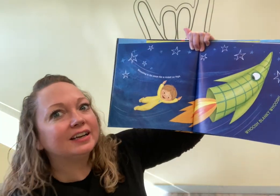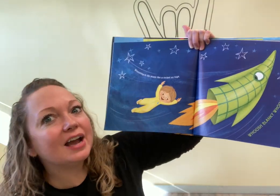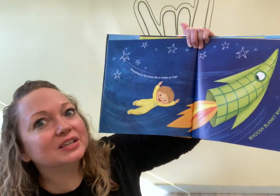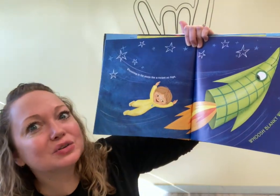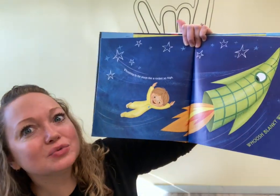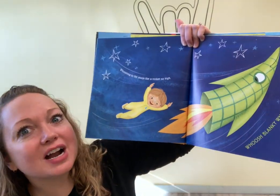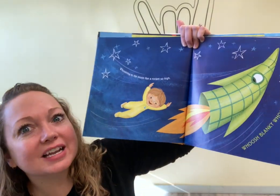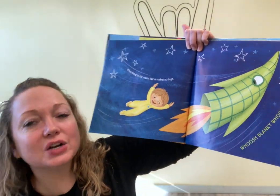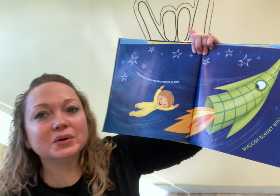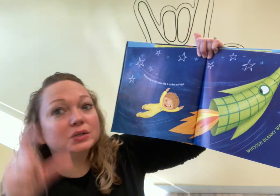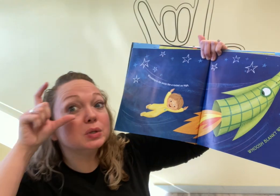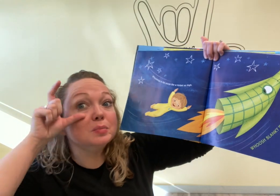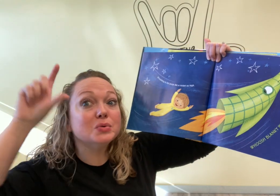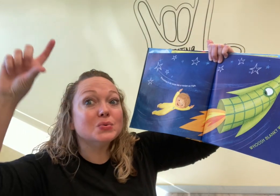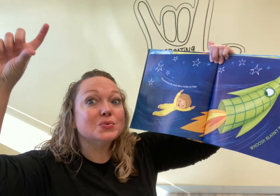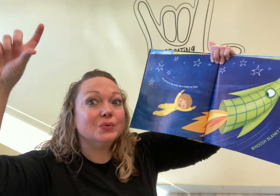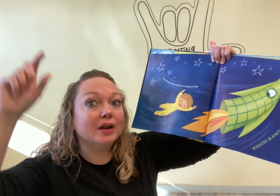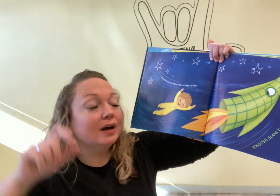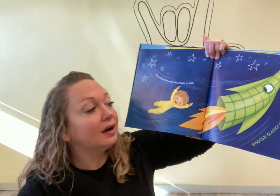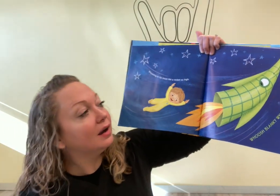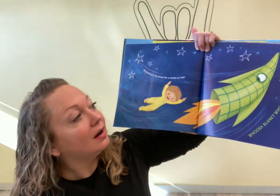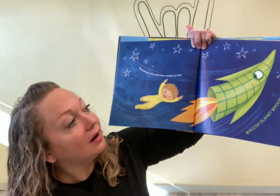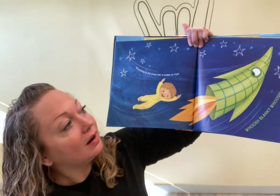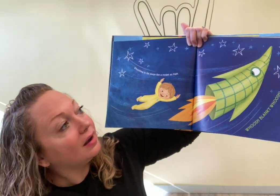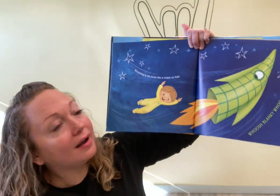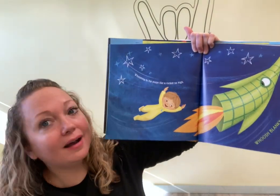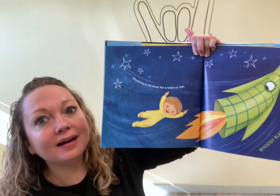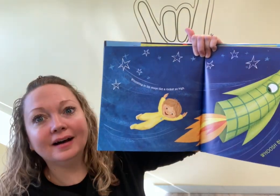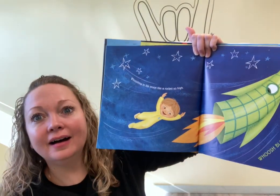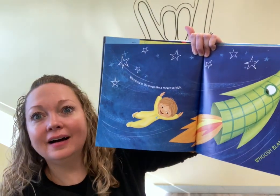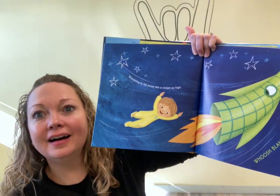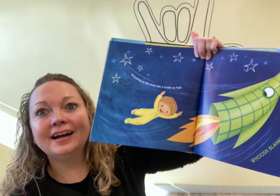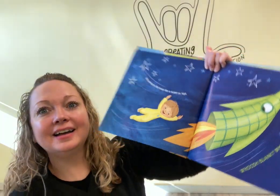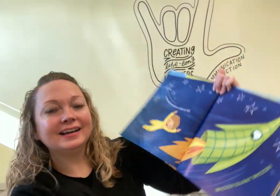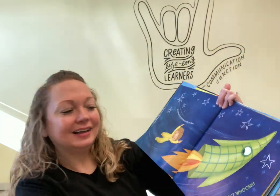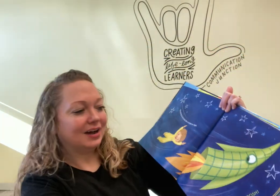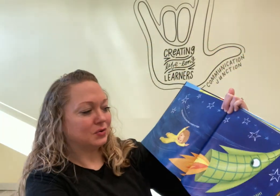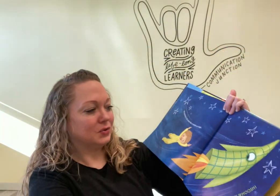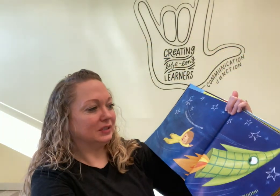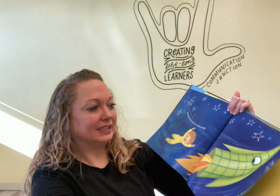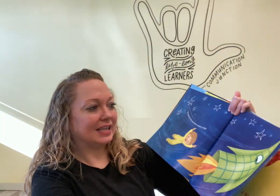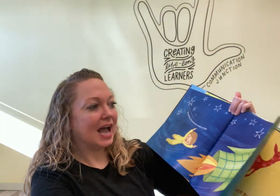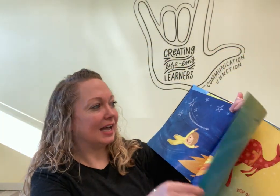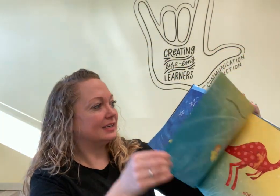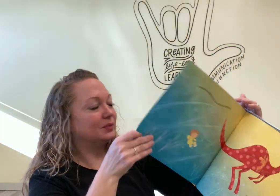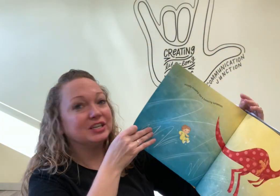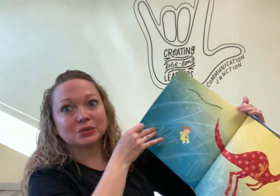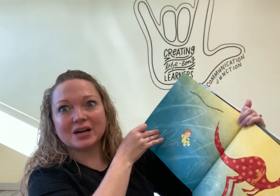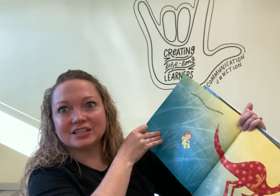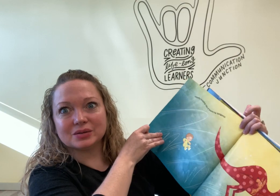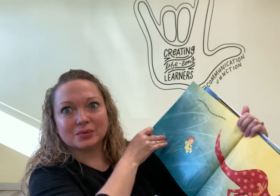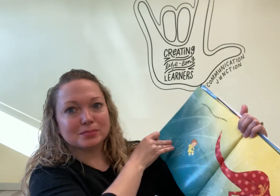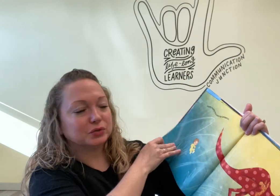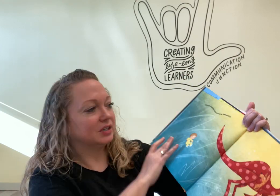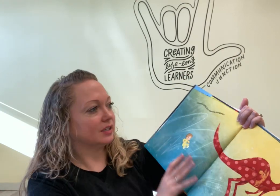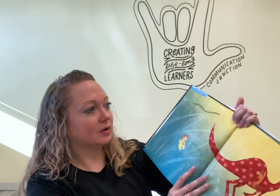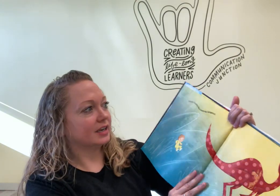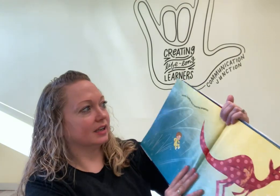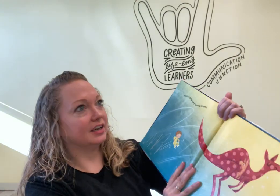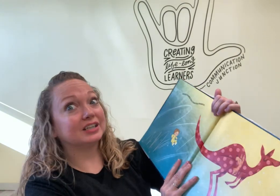he's a rocket going to the moon. Huh. How cool is that? We just watched the most recent rocket launch. That was